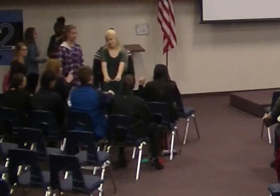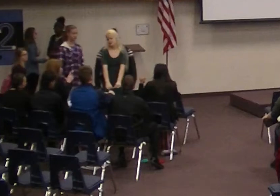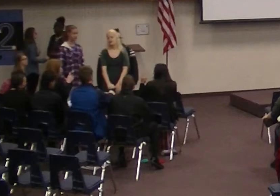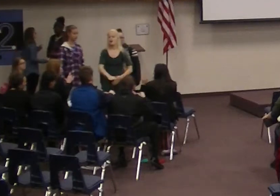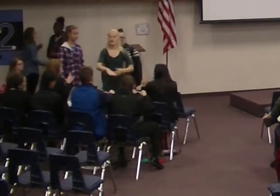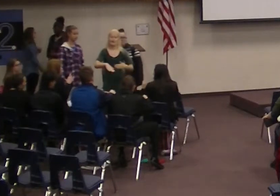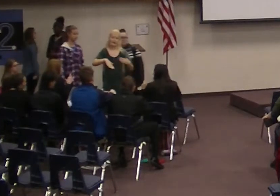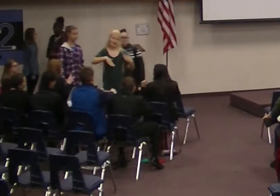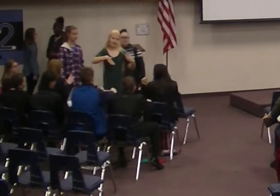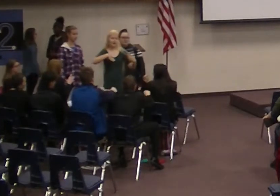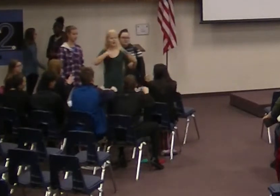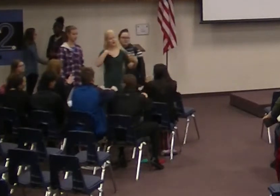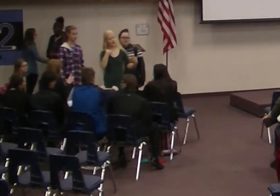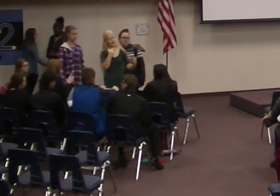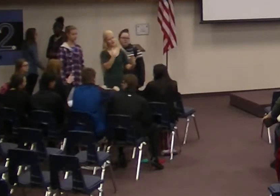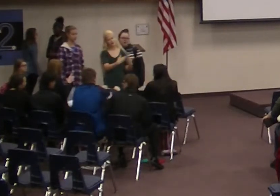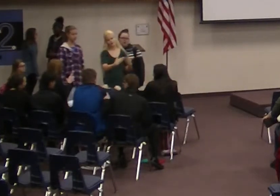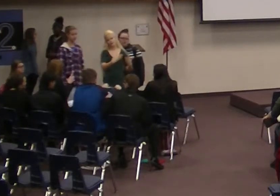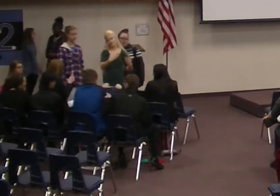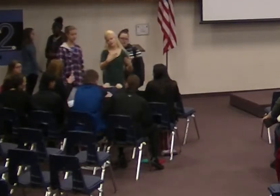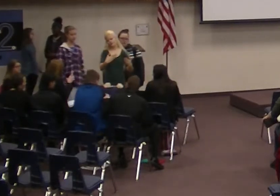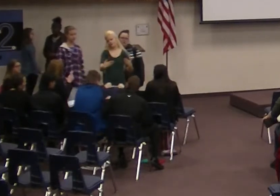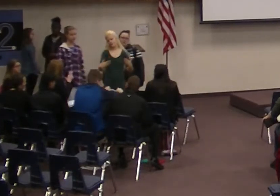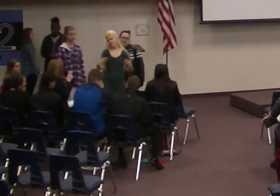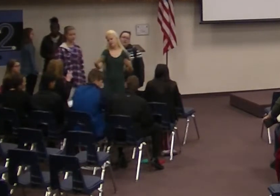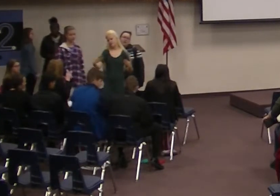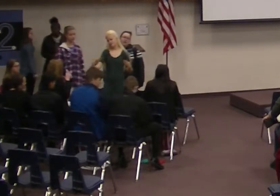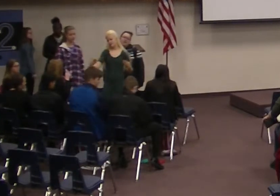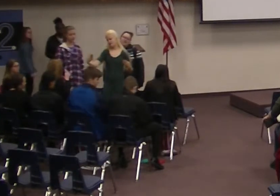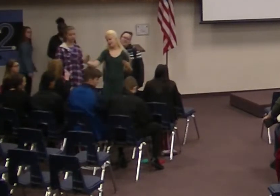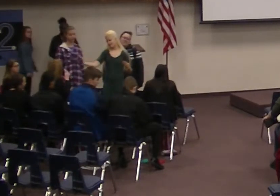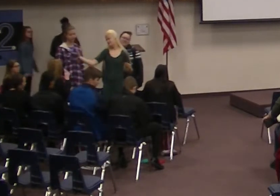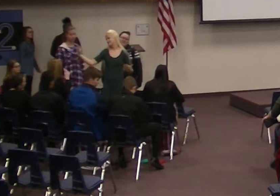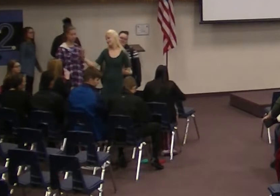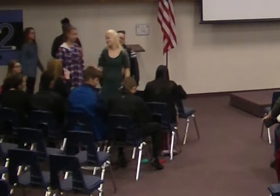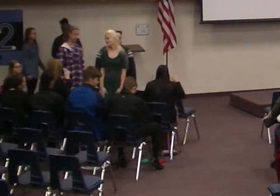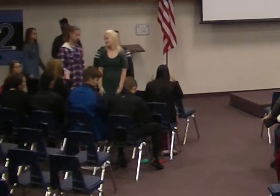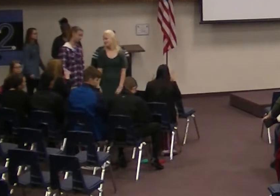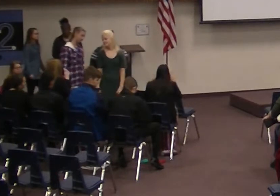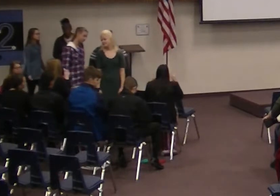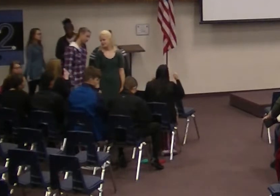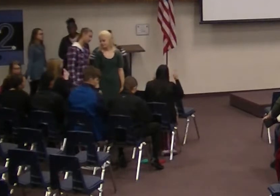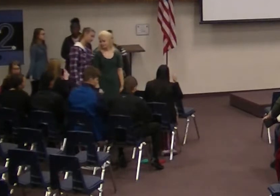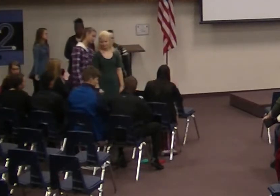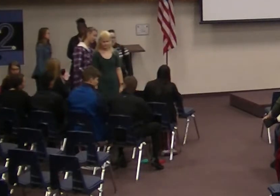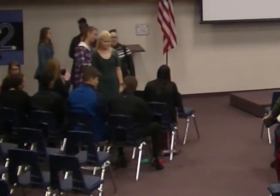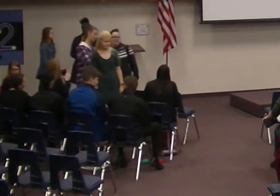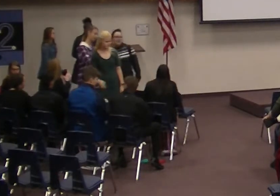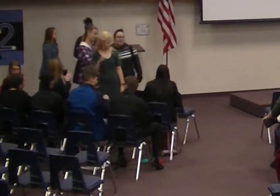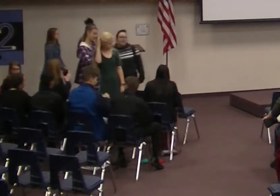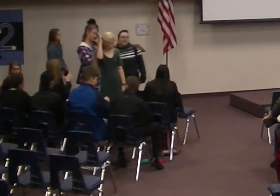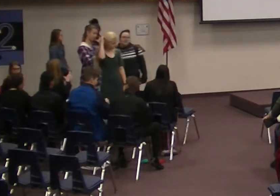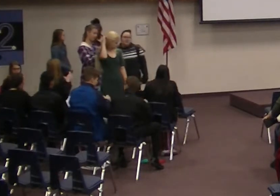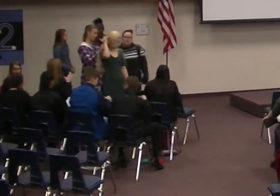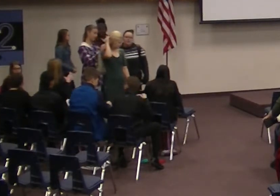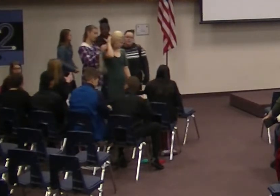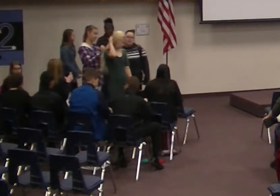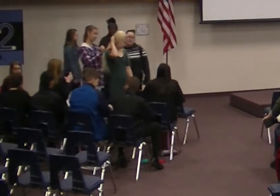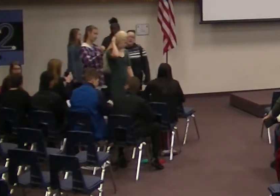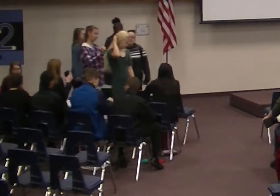week from today. That's what I'm going to say. You're in Samantha. Yeah. Or 728 feet.